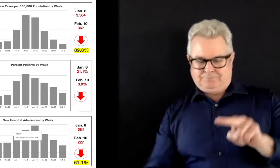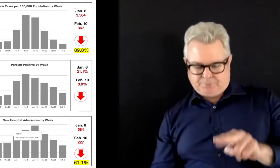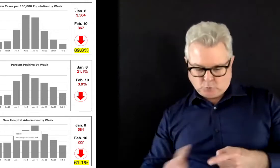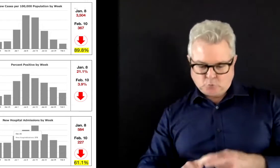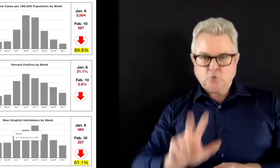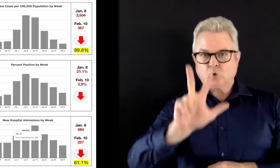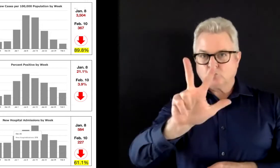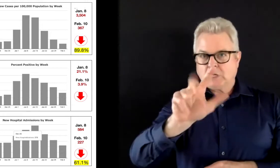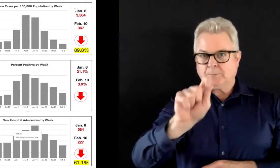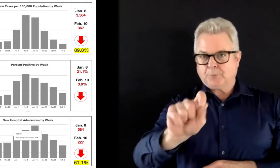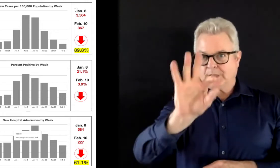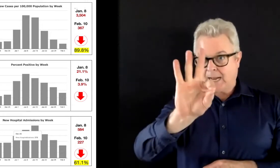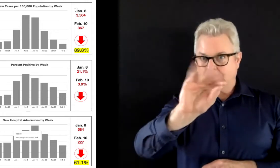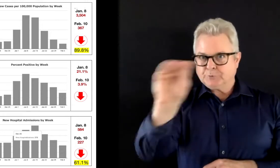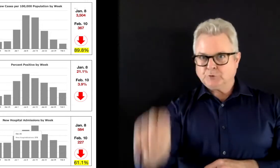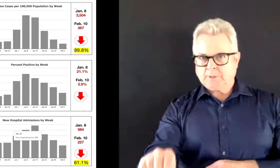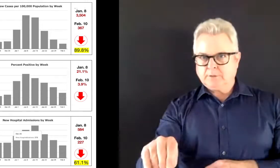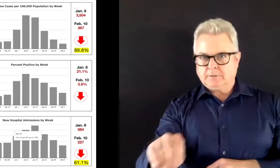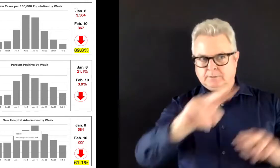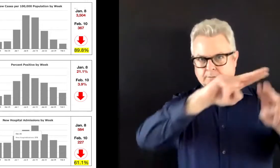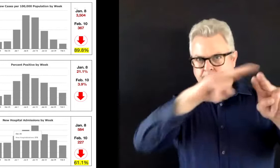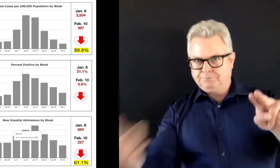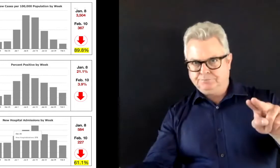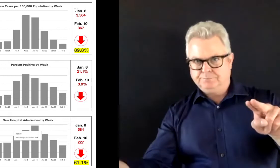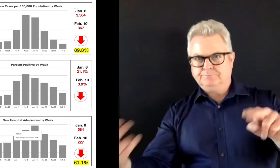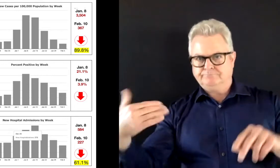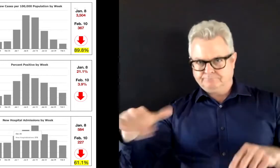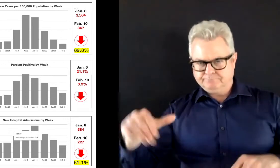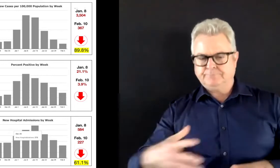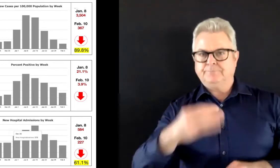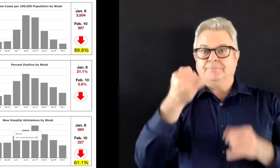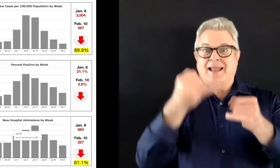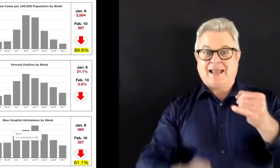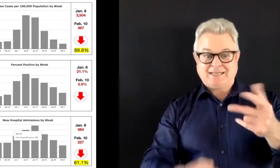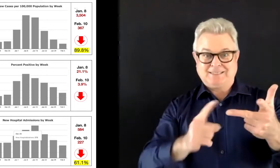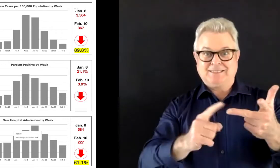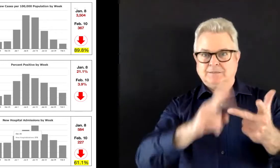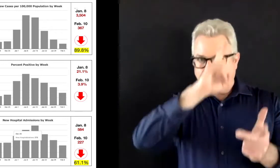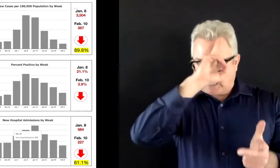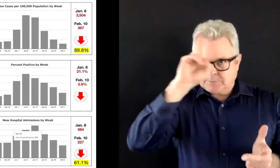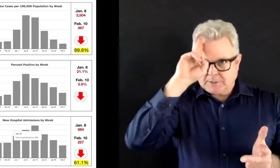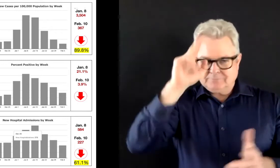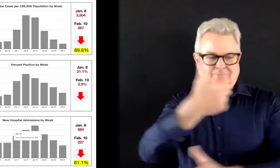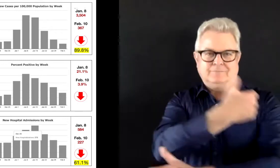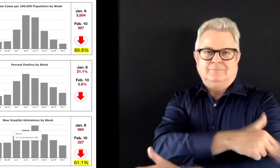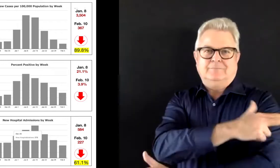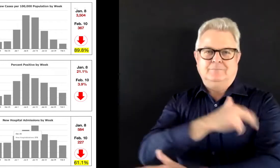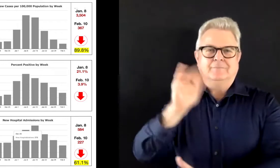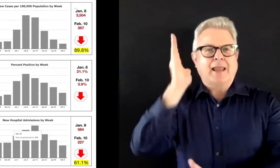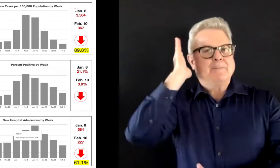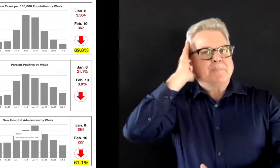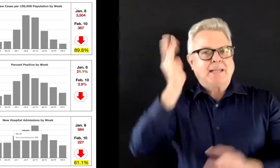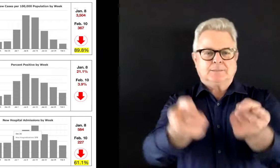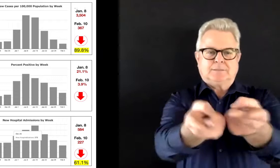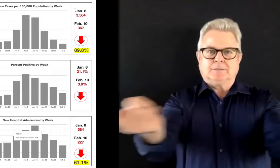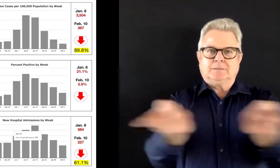But as of February the 10th, that number has also plummeted to 3.9%. And the last